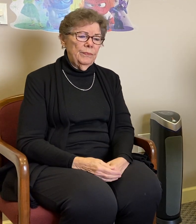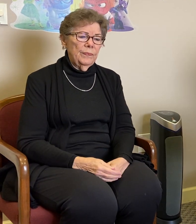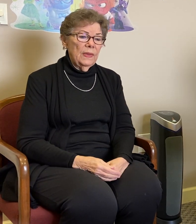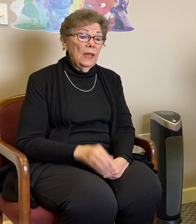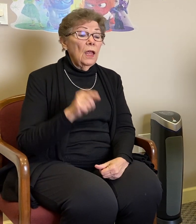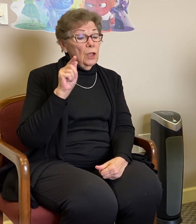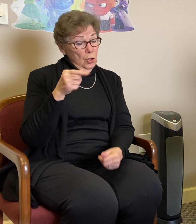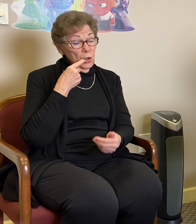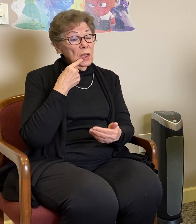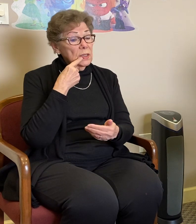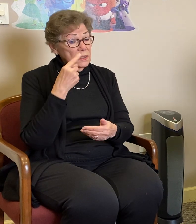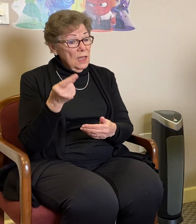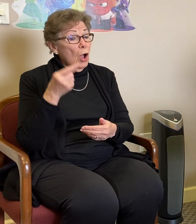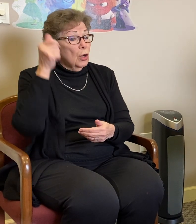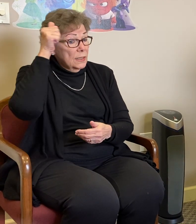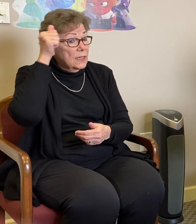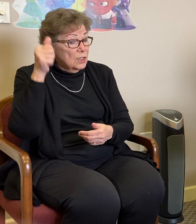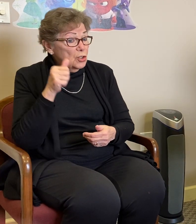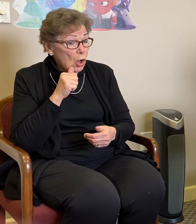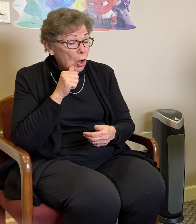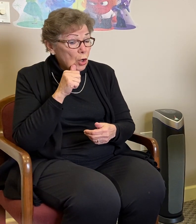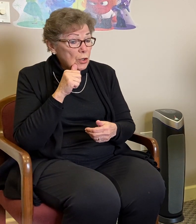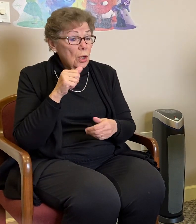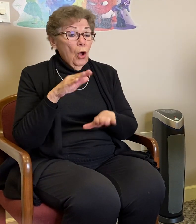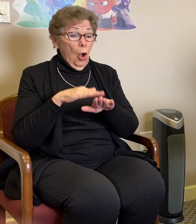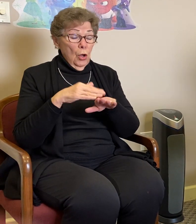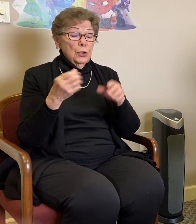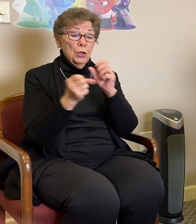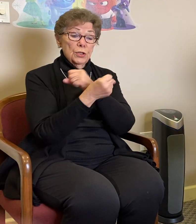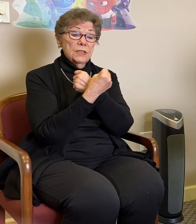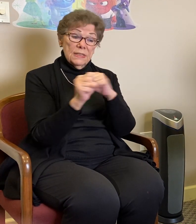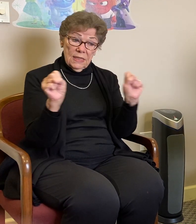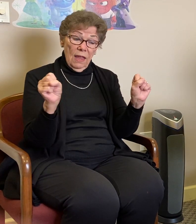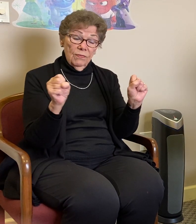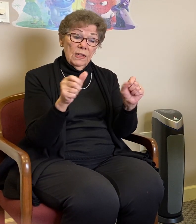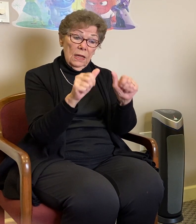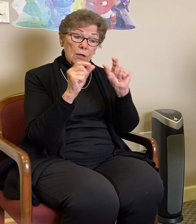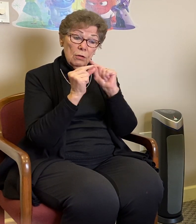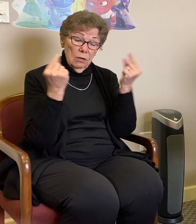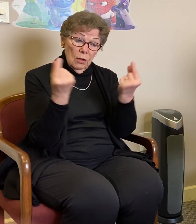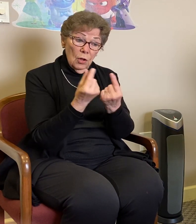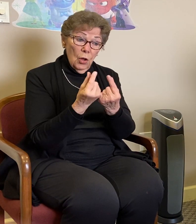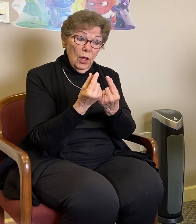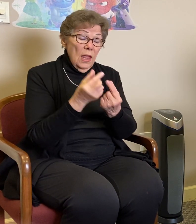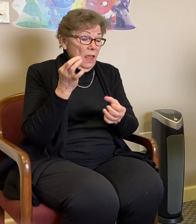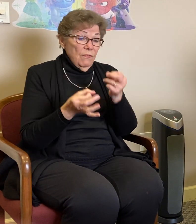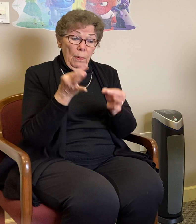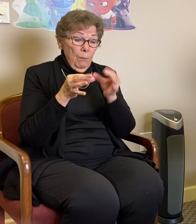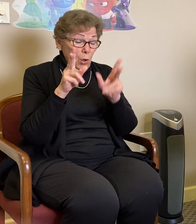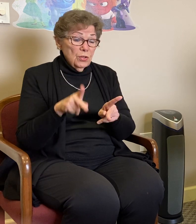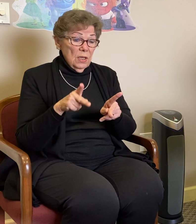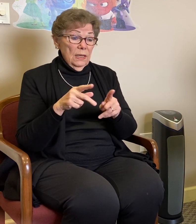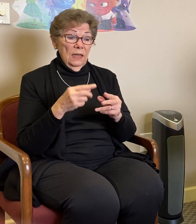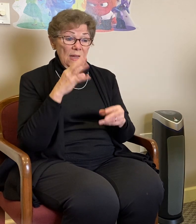You can tell an adult on your safety network if the person doesn't listen to